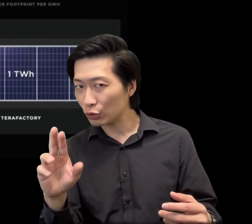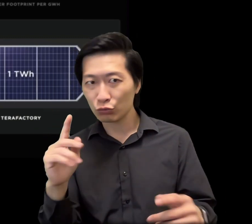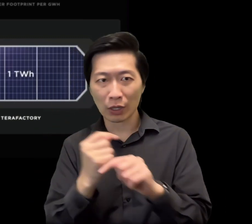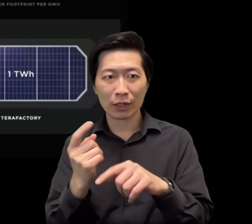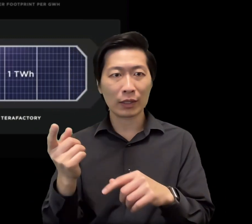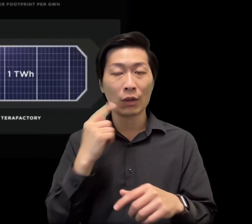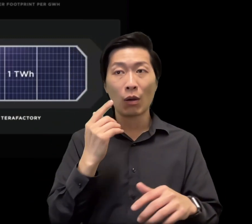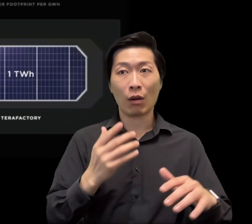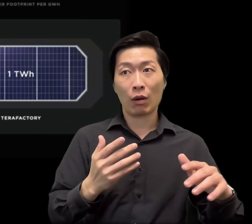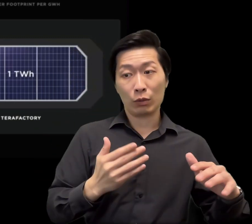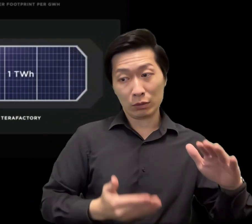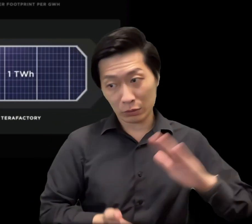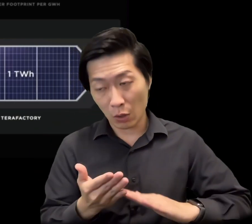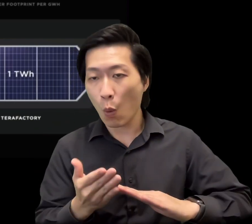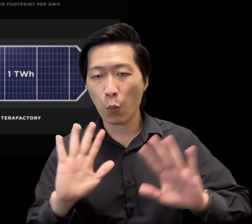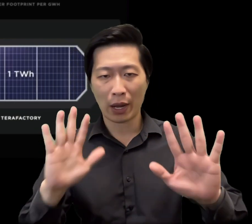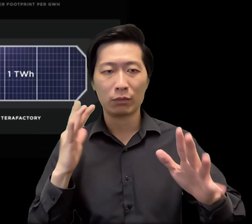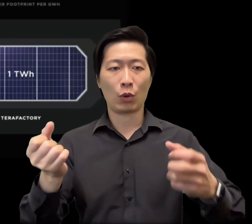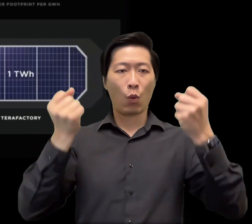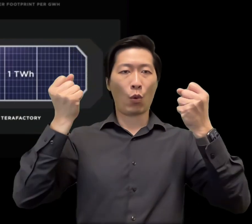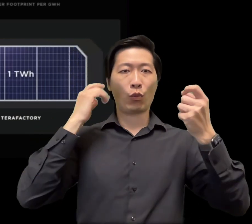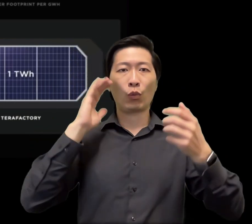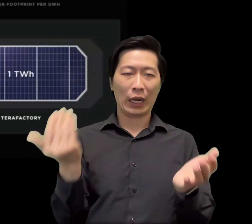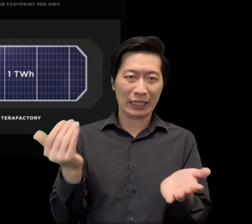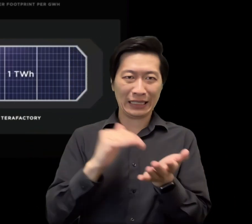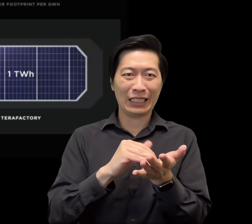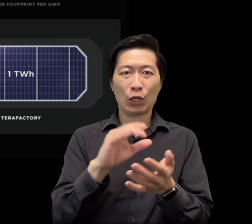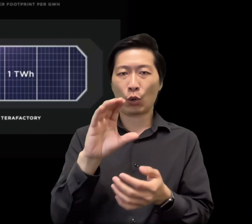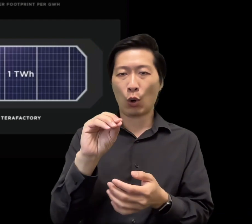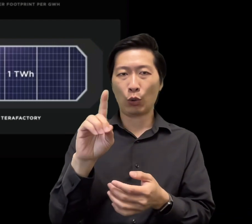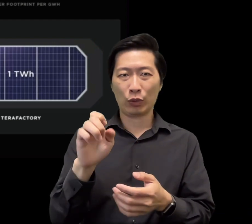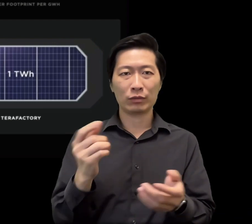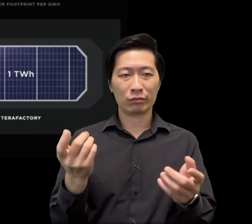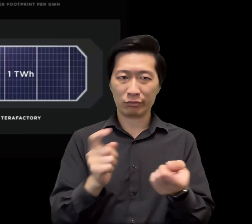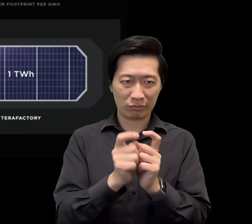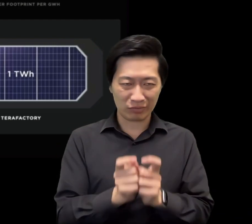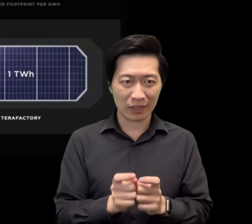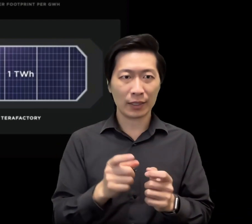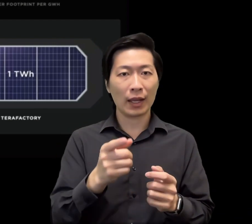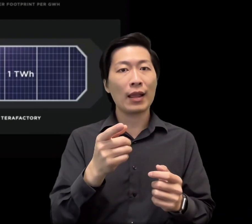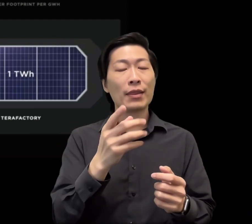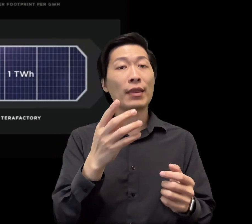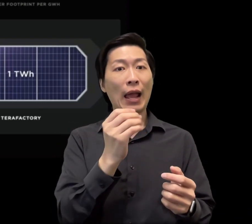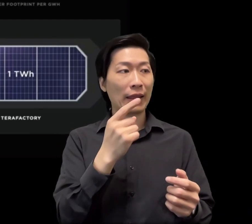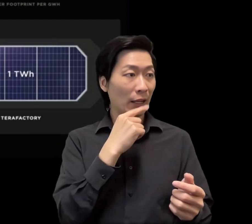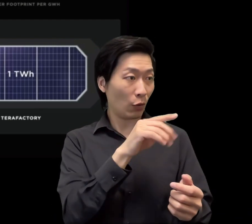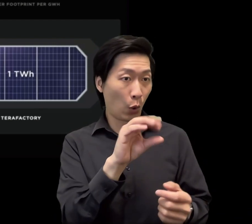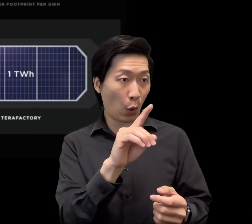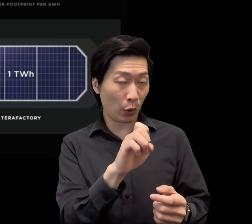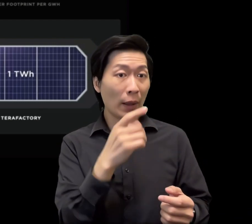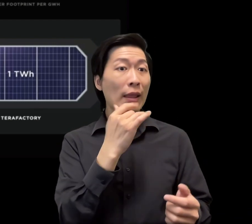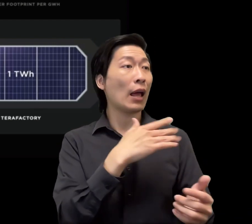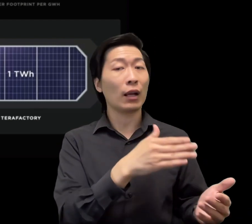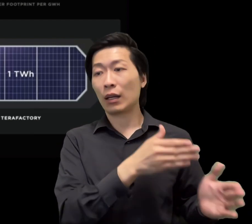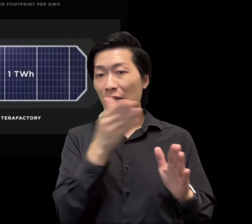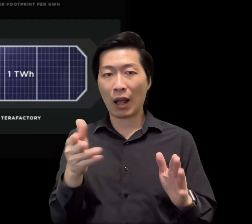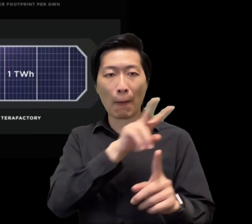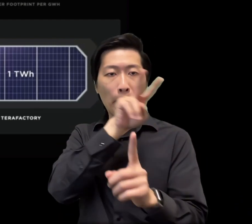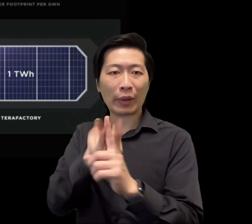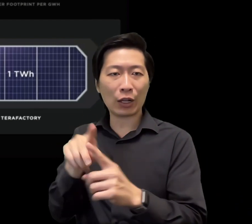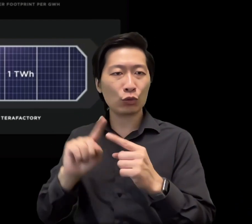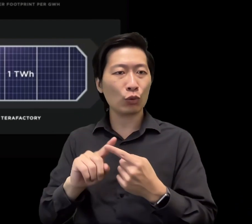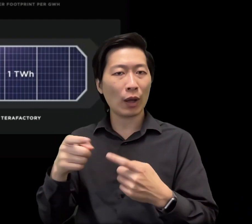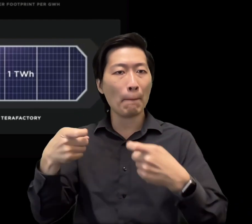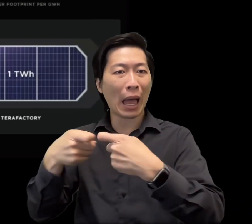like, oh, we're about to run the race. Wait, let's rewrite all the code. Kind of like they do for autopilot, but they've done that with batteries. And so they've done like this false